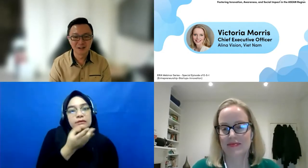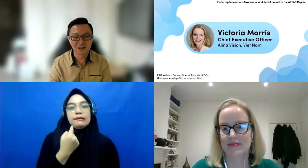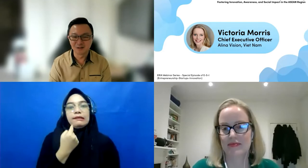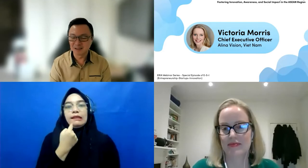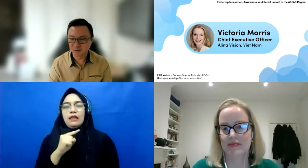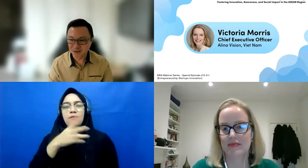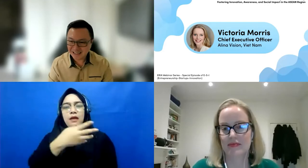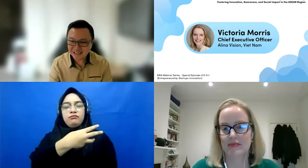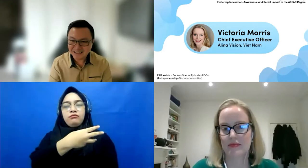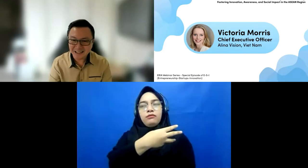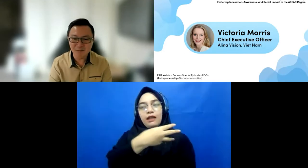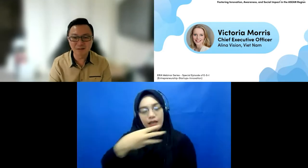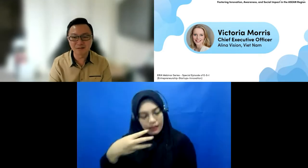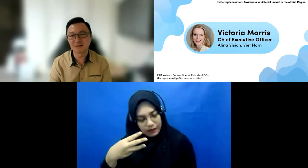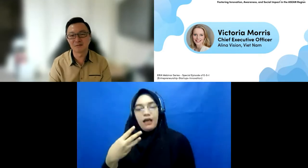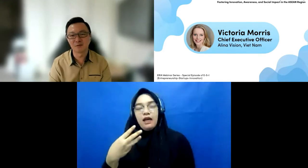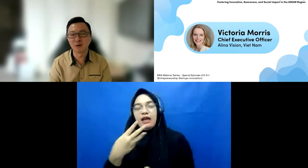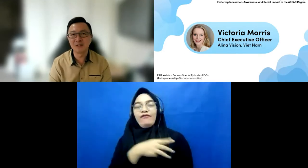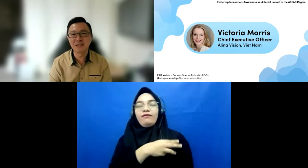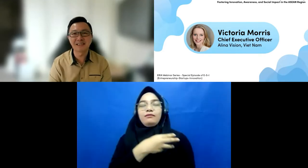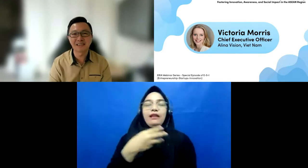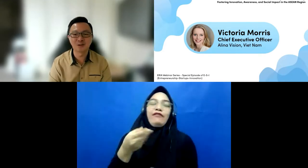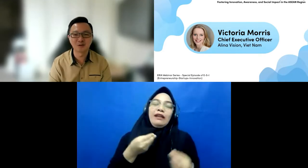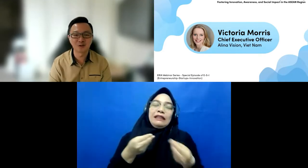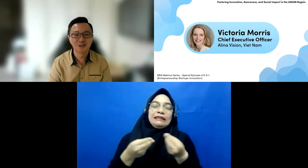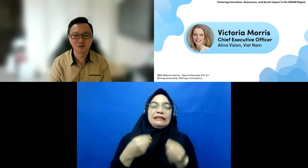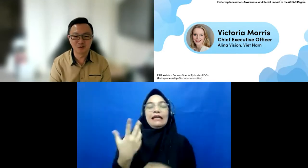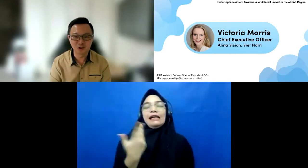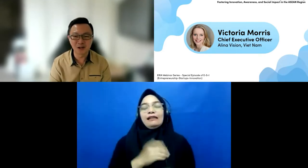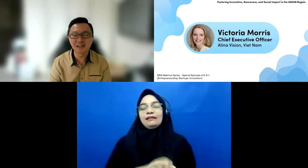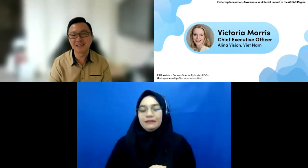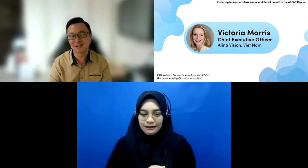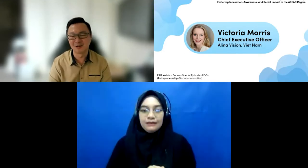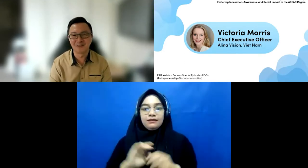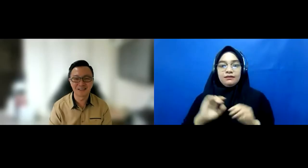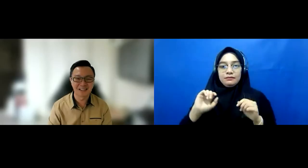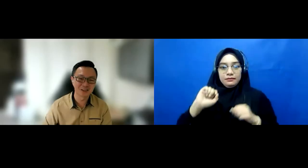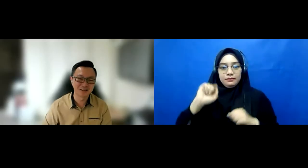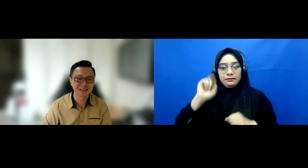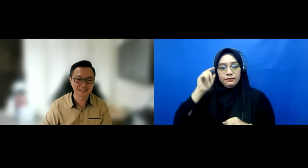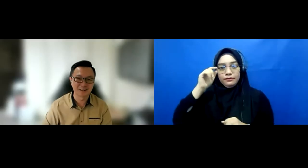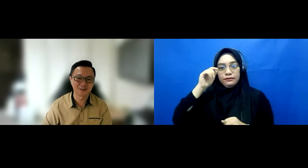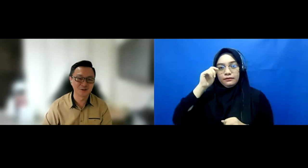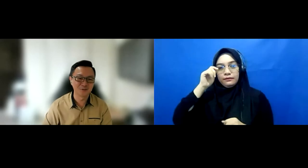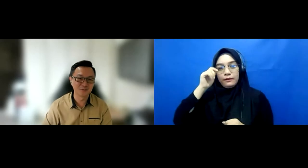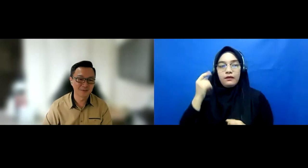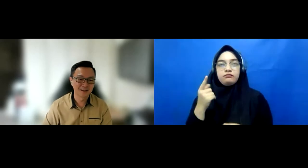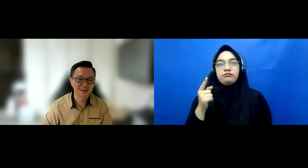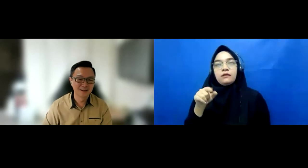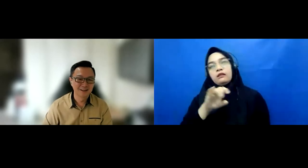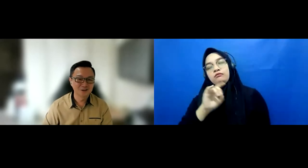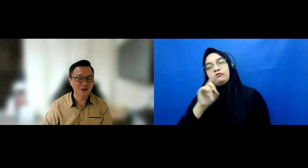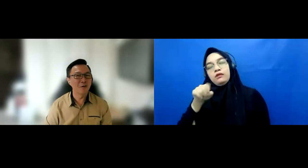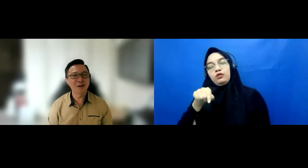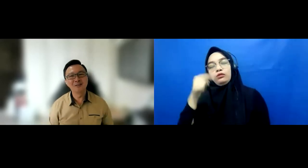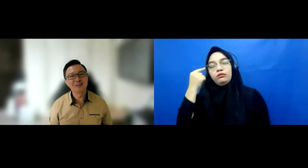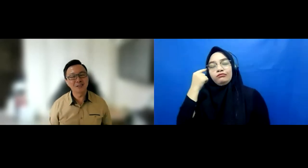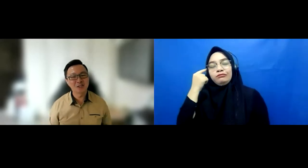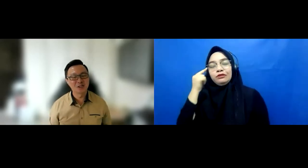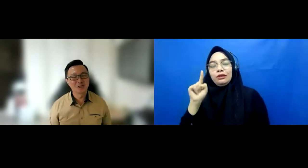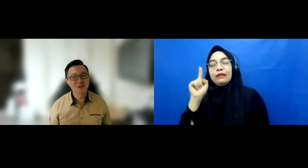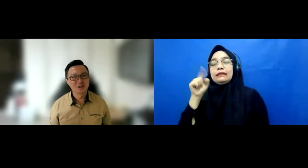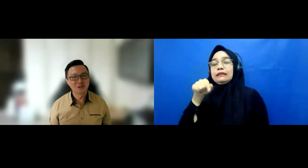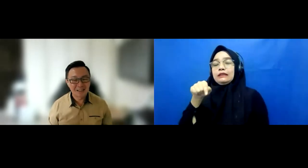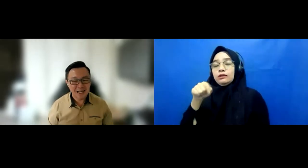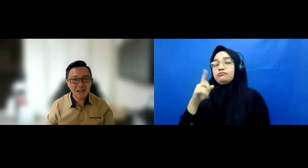three other panelists, you know, for taking time out from your busy schedules to join us in conversation this afternoon. So I want to